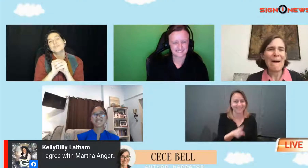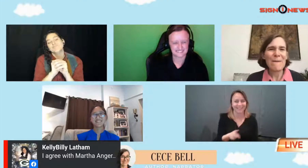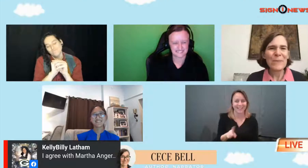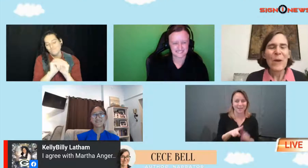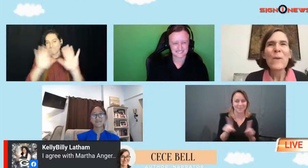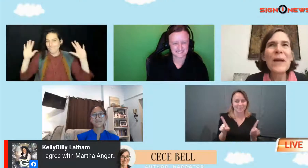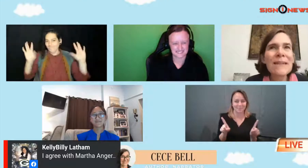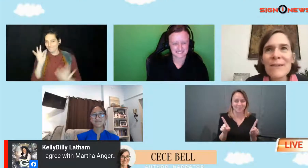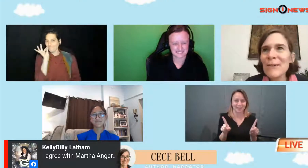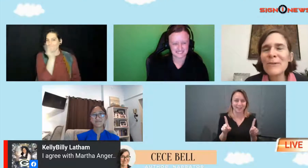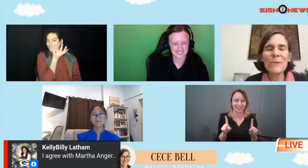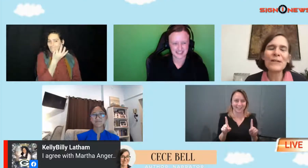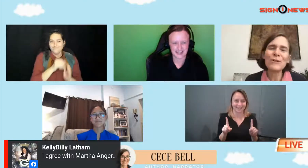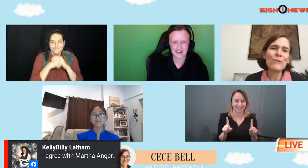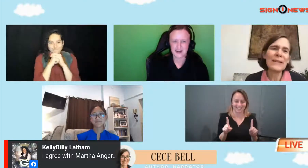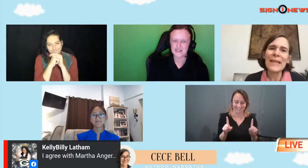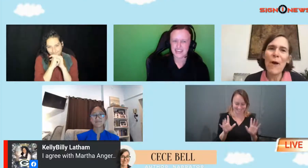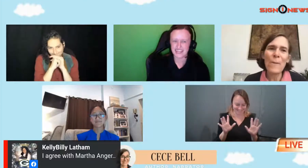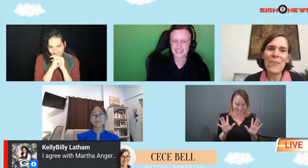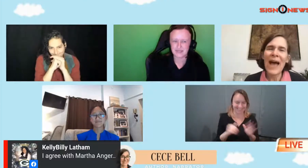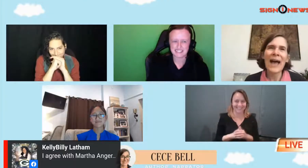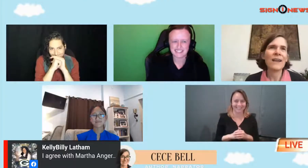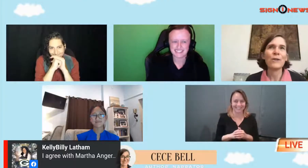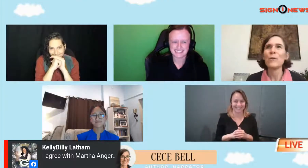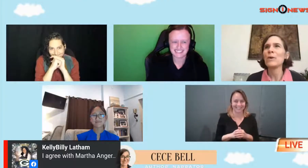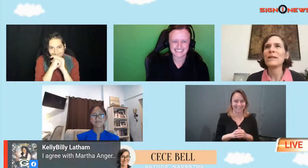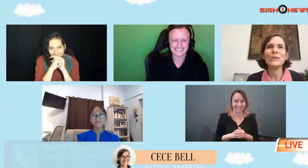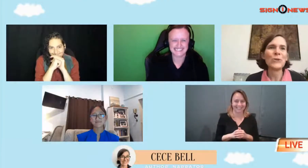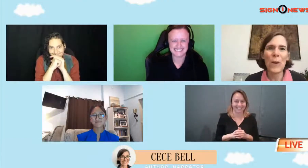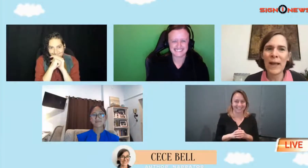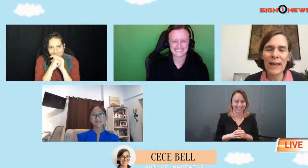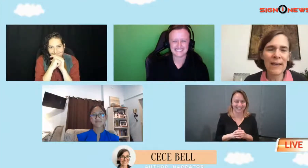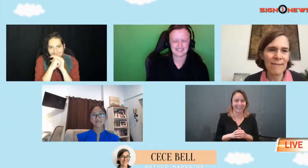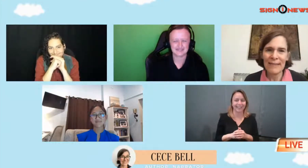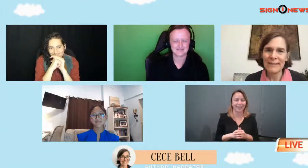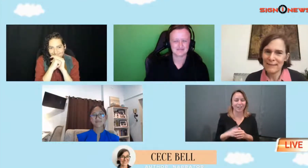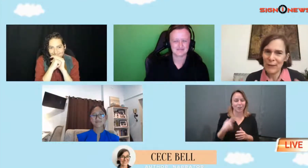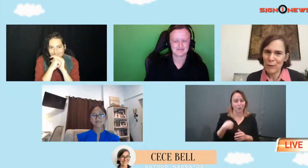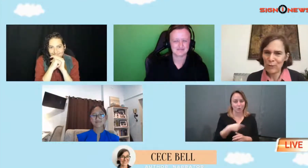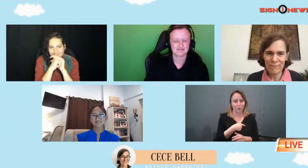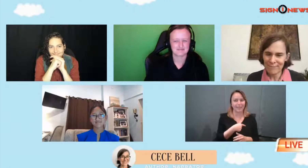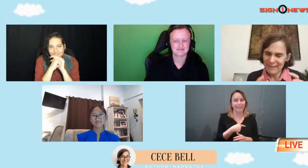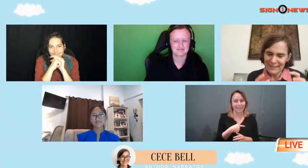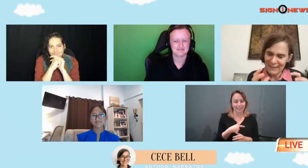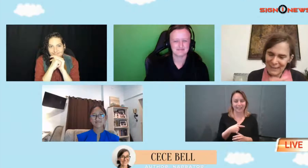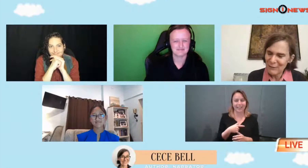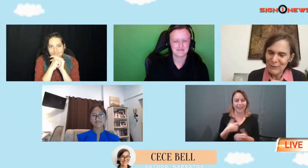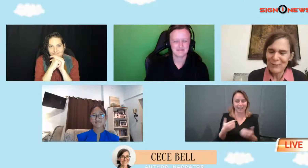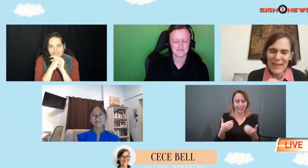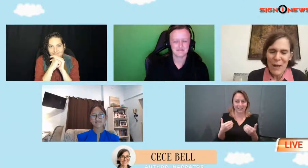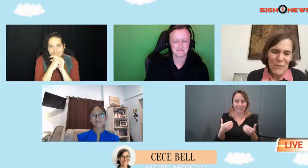but we do really Okay, lips sealed. You will enjoy this little